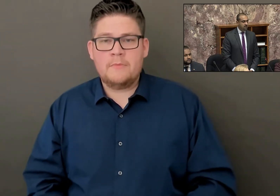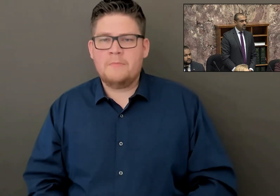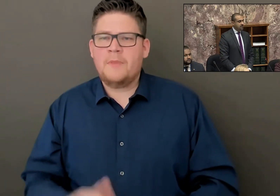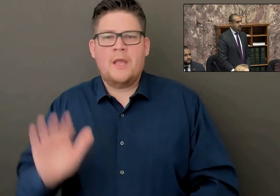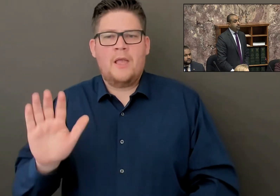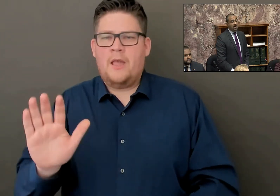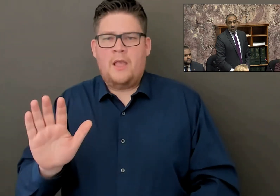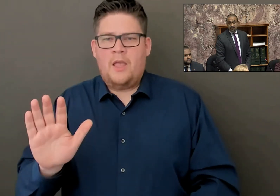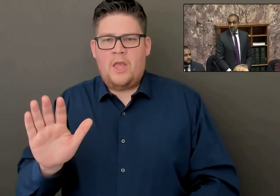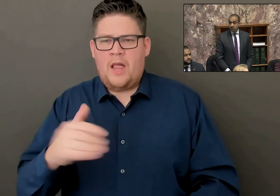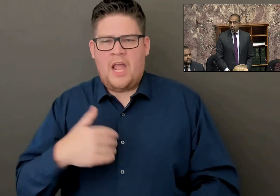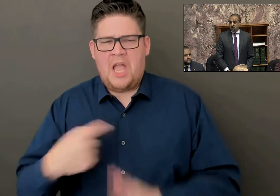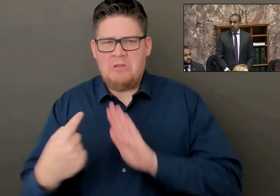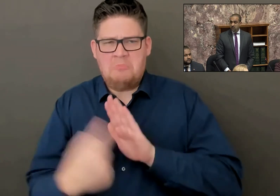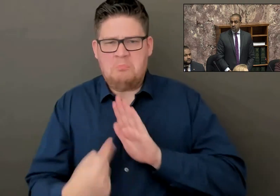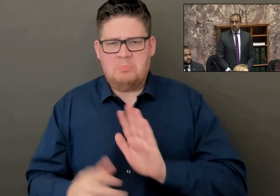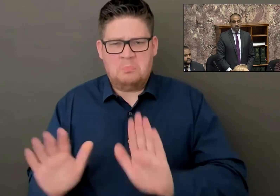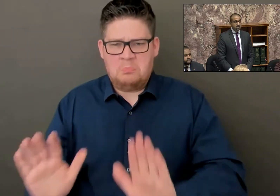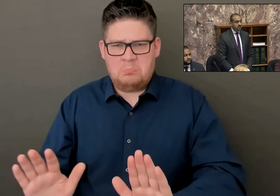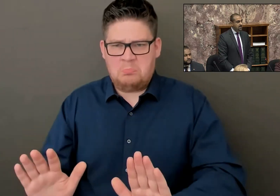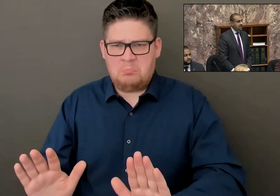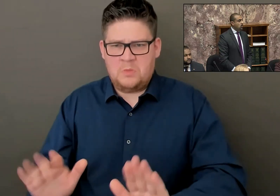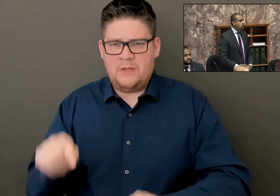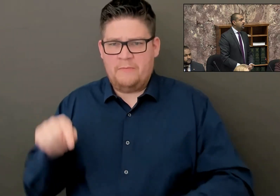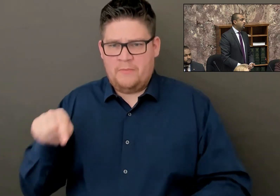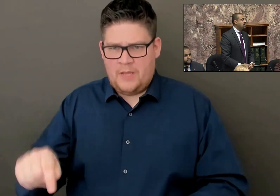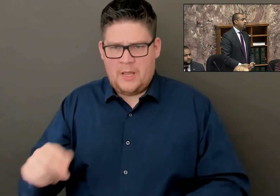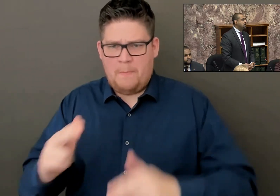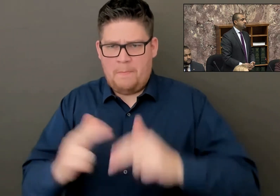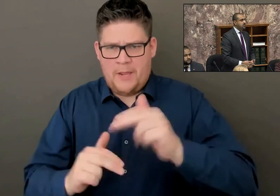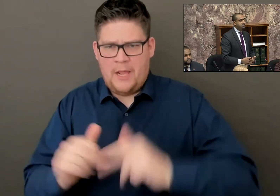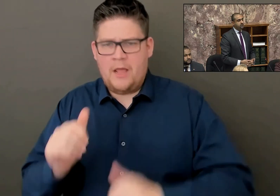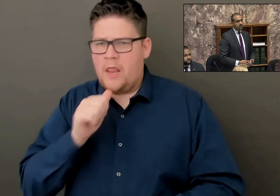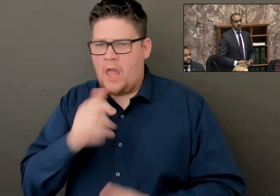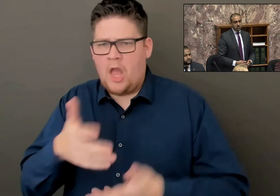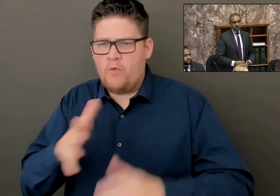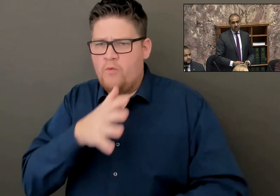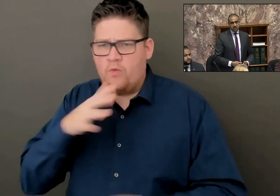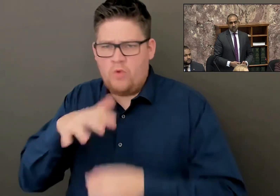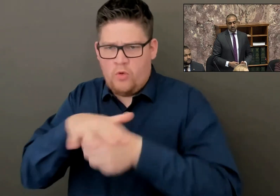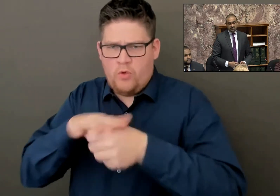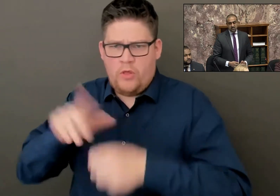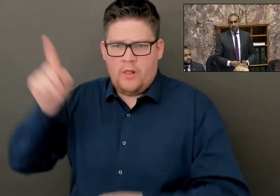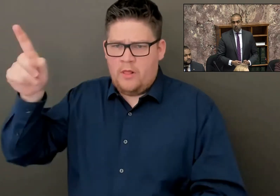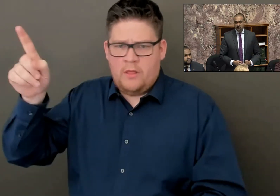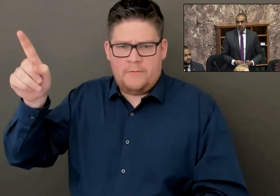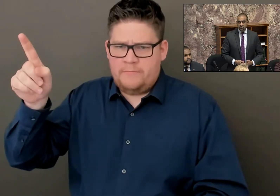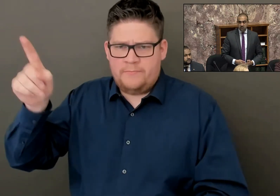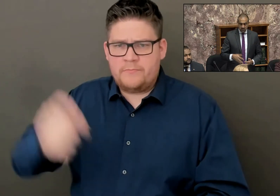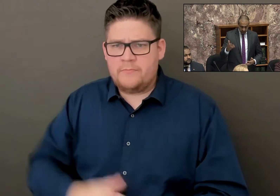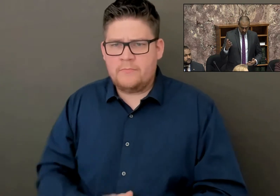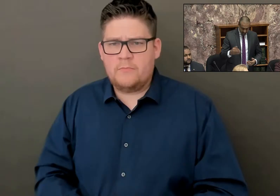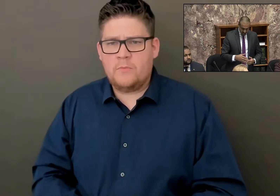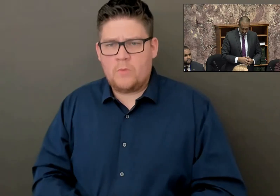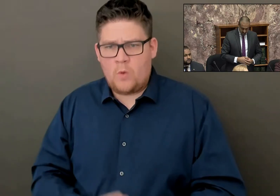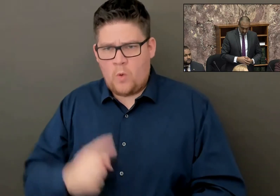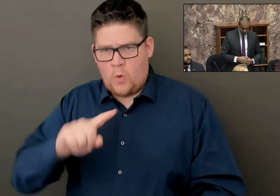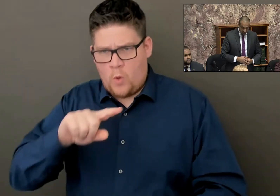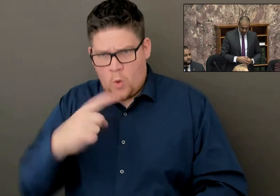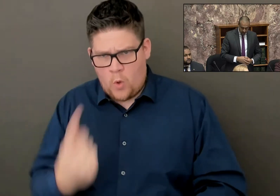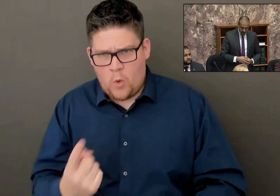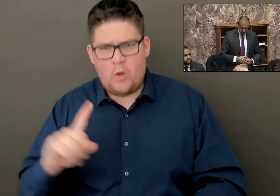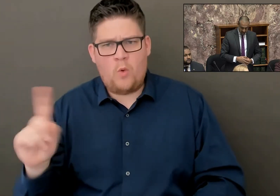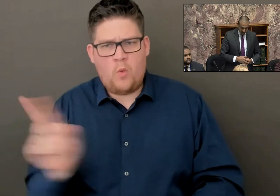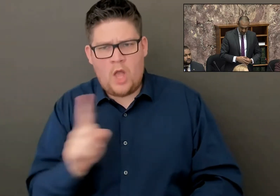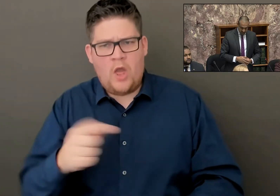Members implied that rural communities are included. It's only where communities where there's professional fire service. So that's an important measure. Perhaps the